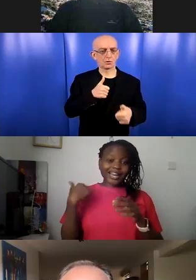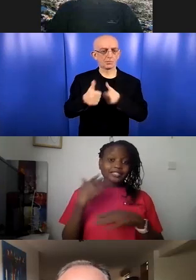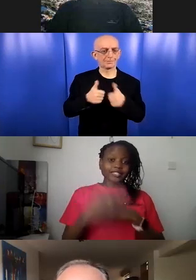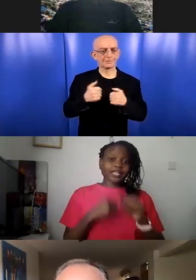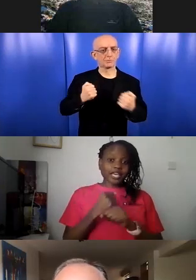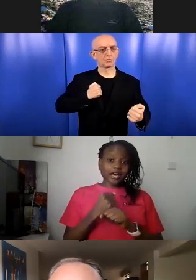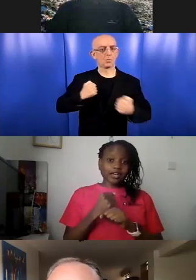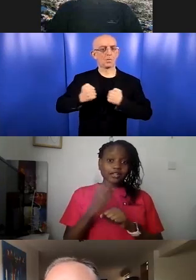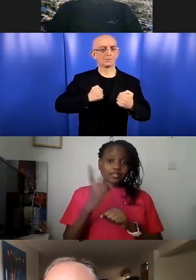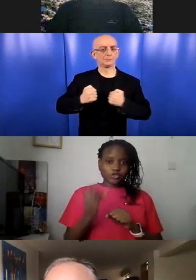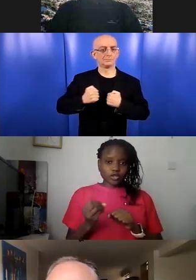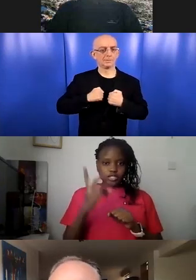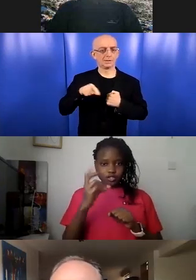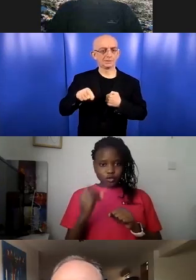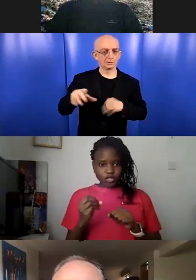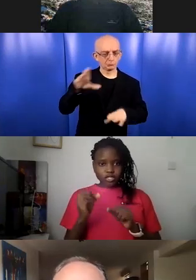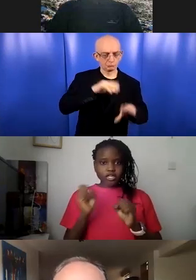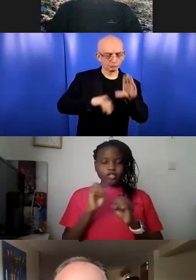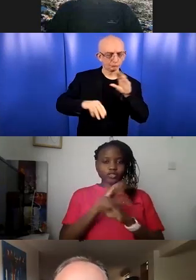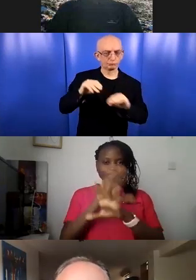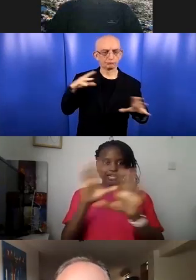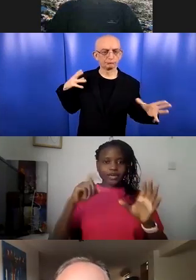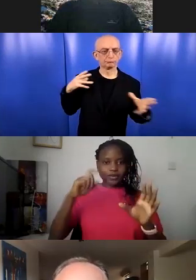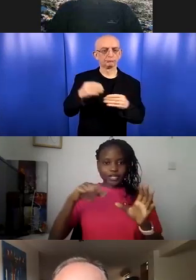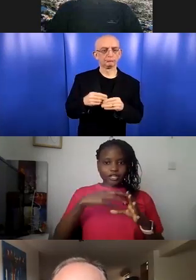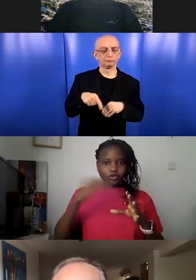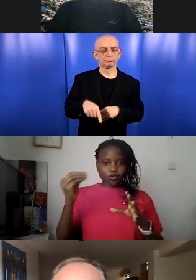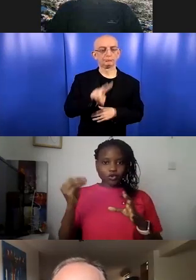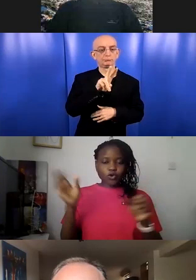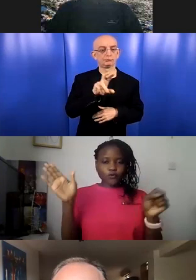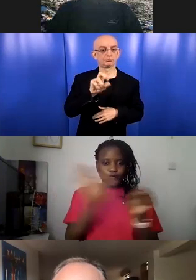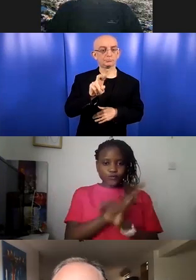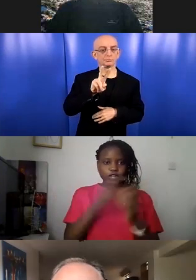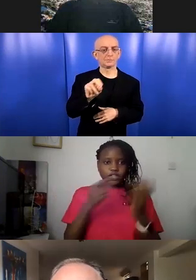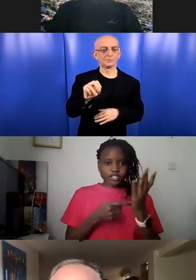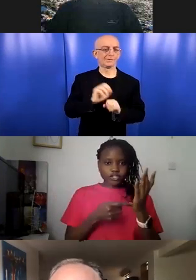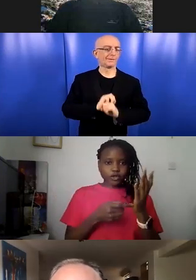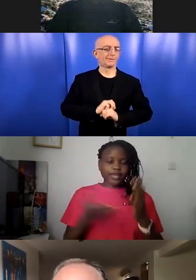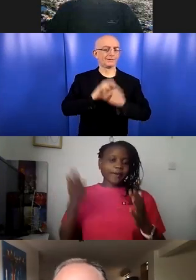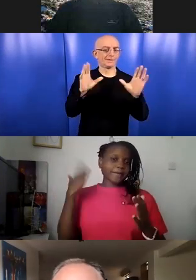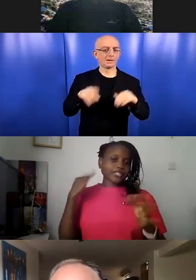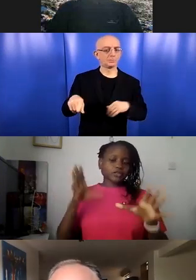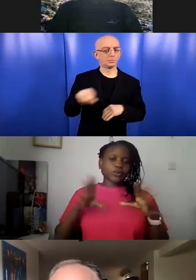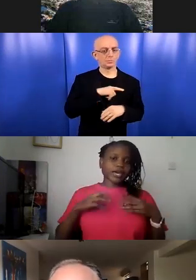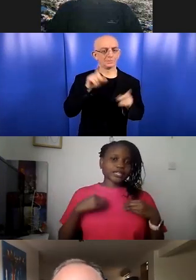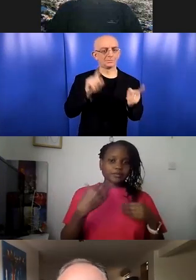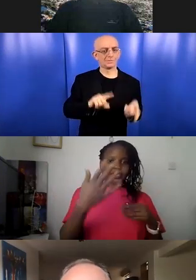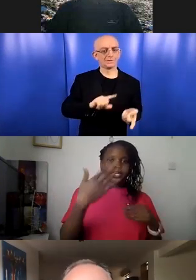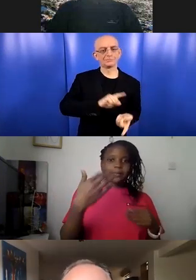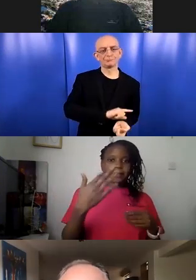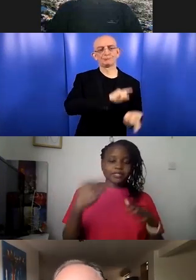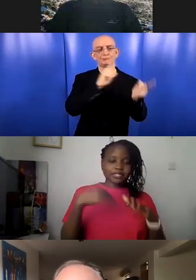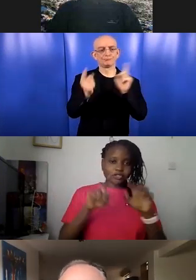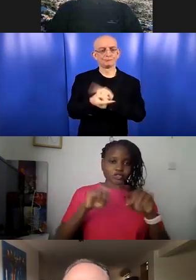2020, it became clear that we had to go entirely digital. In the past, we've accepted paper submissions, but to reduce the risk